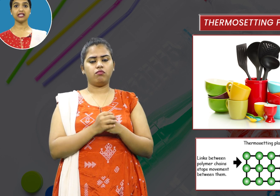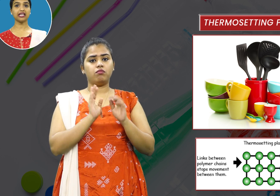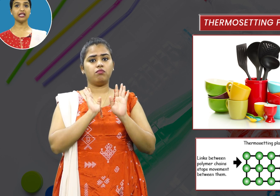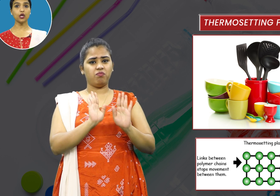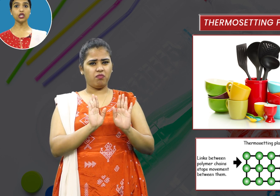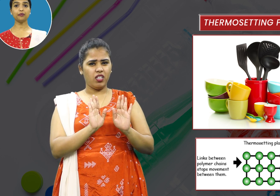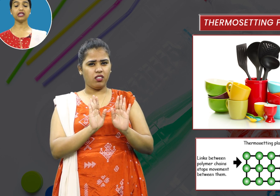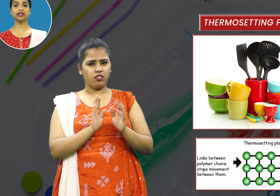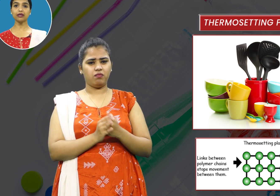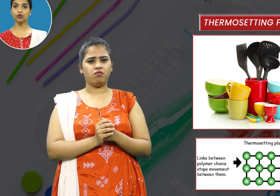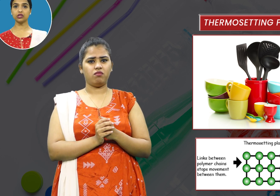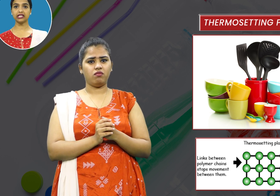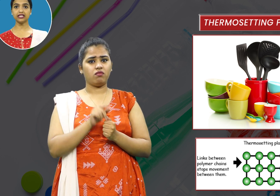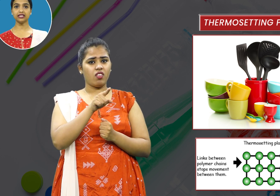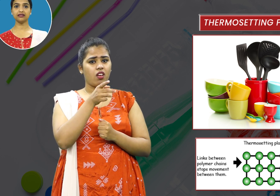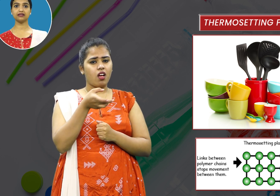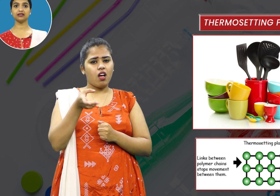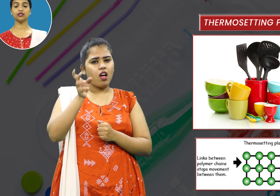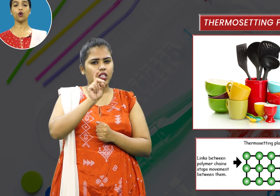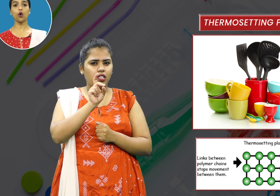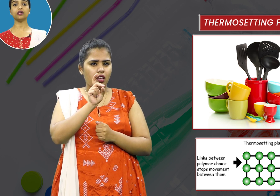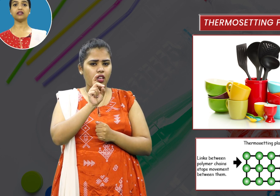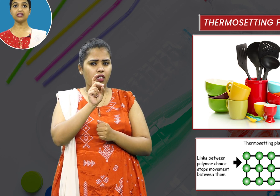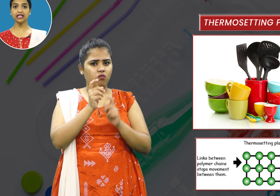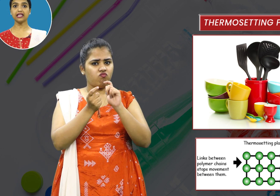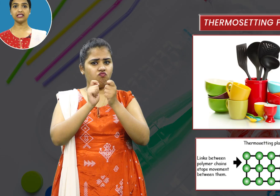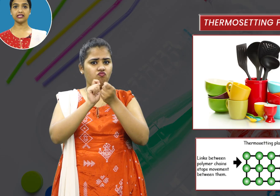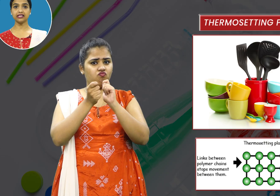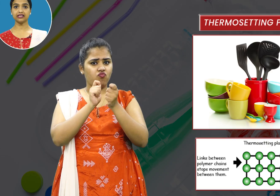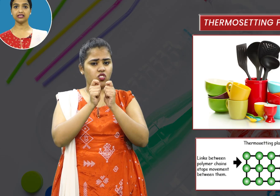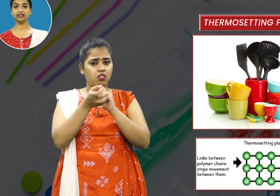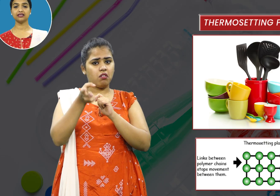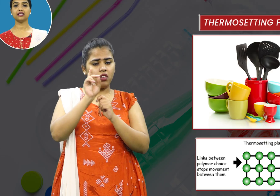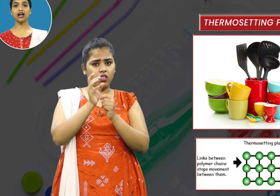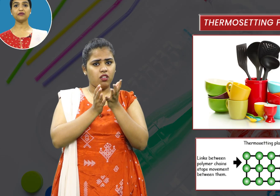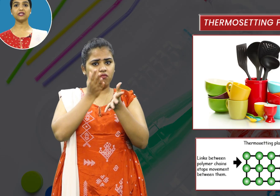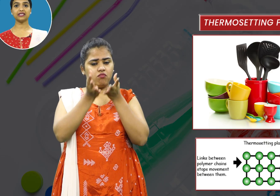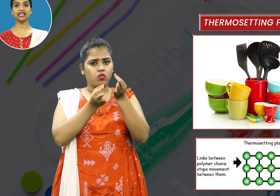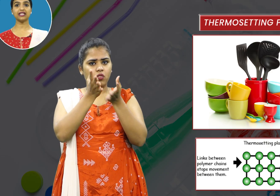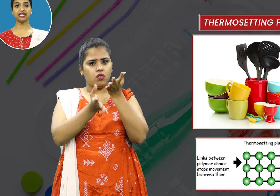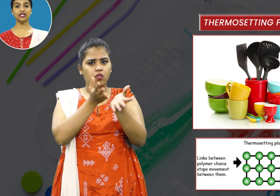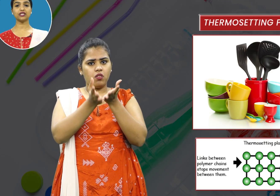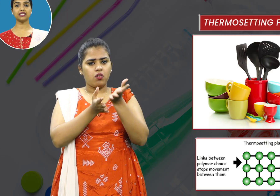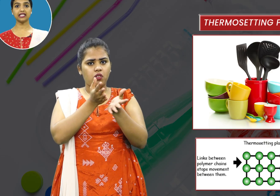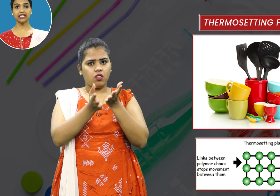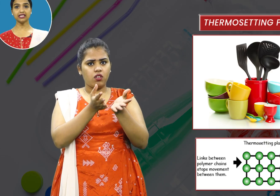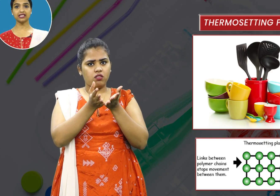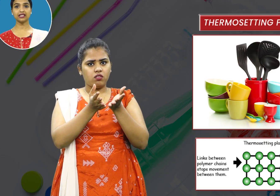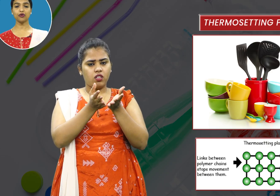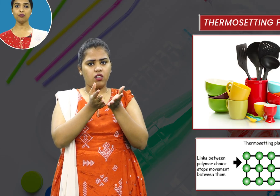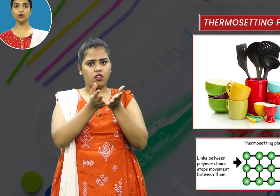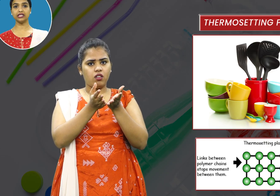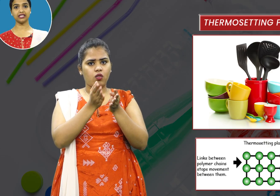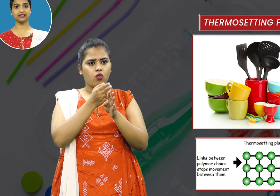but cannot be remolded or reheated after their initial